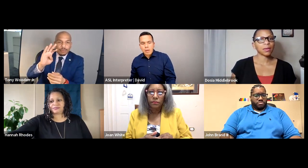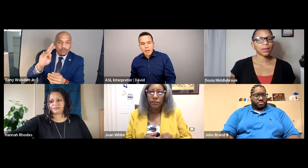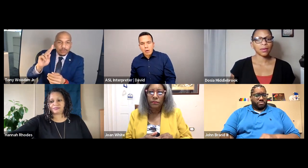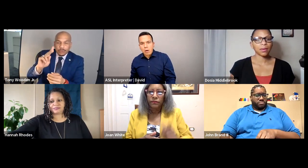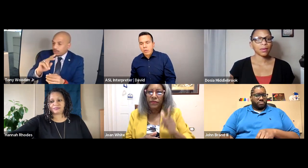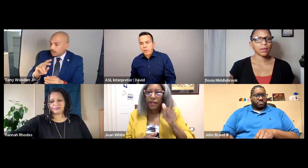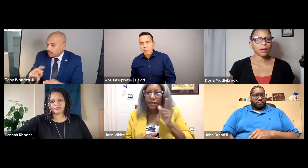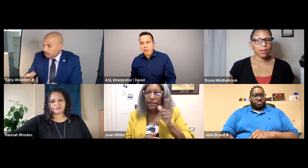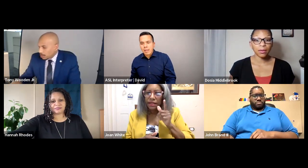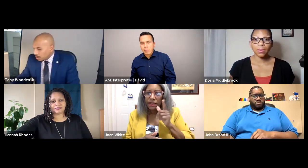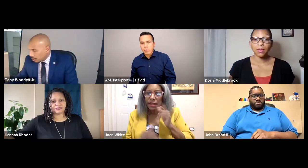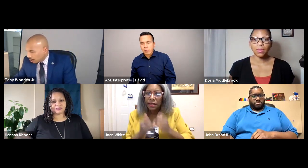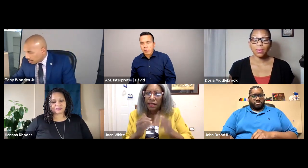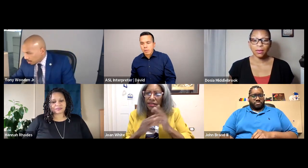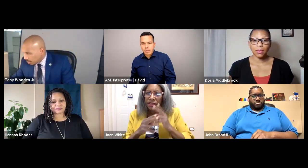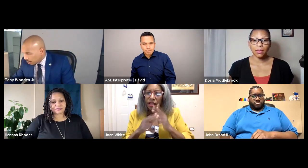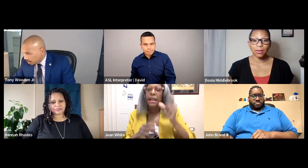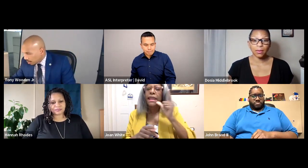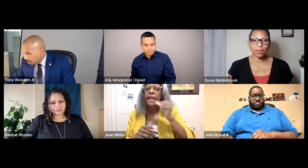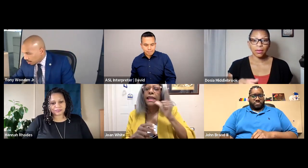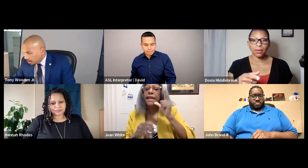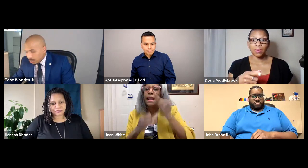Hey, Arthur, the last name is Middlebrook. Yep.